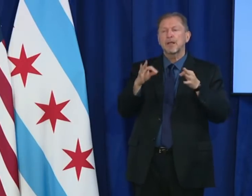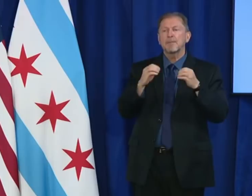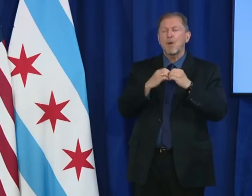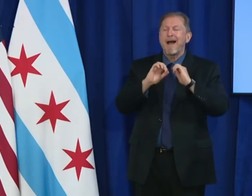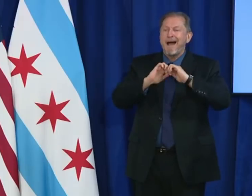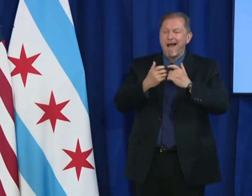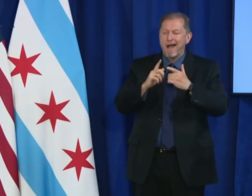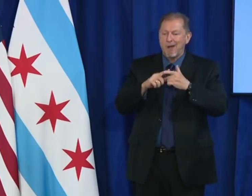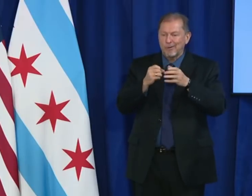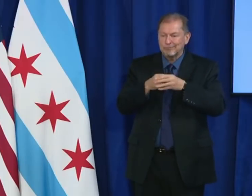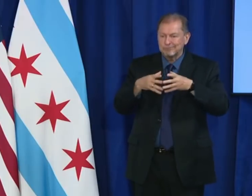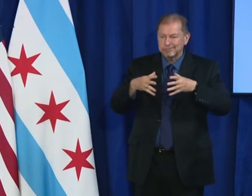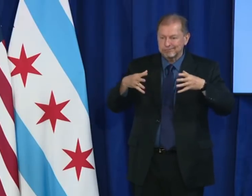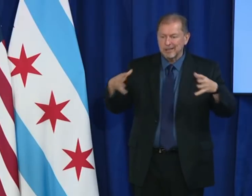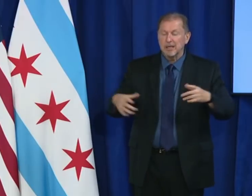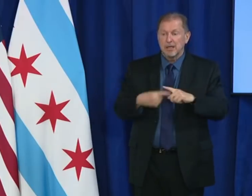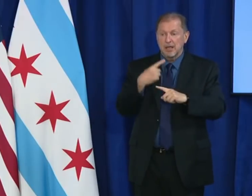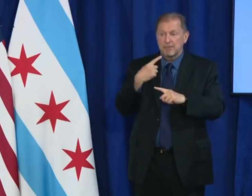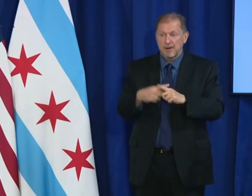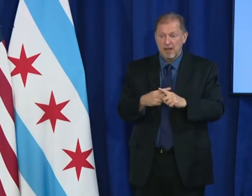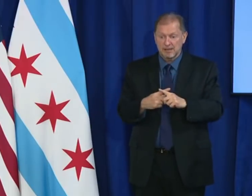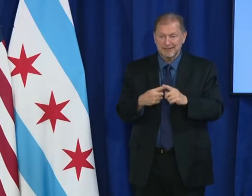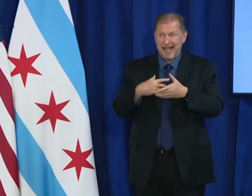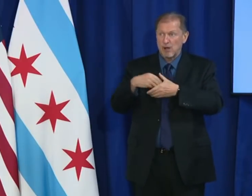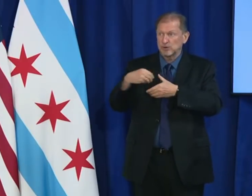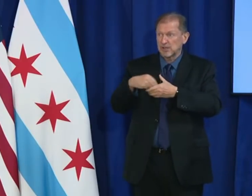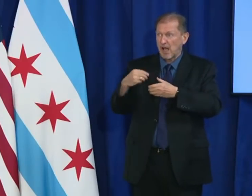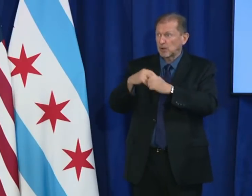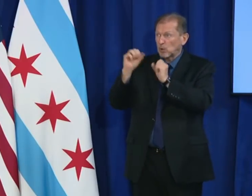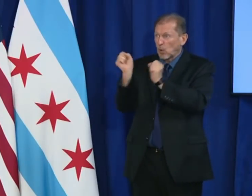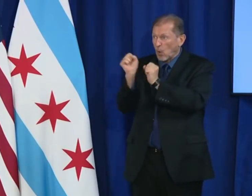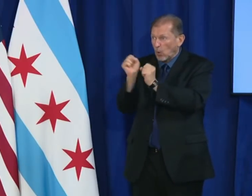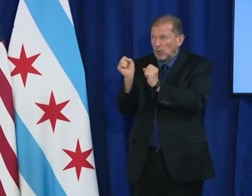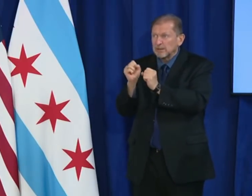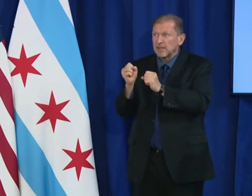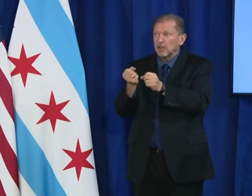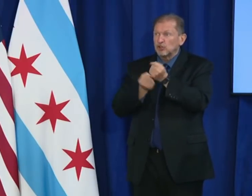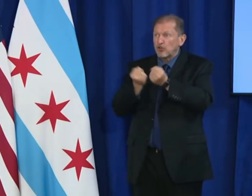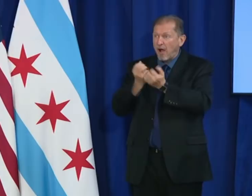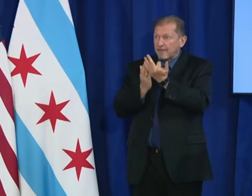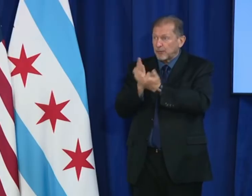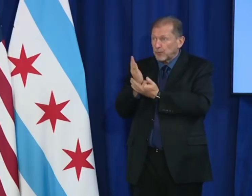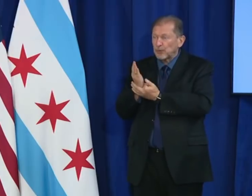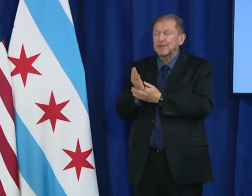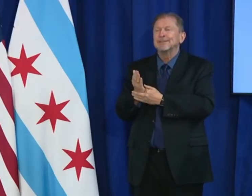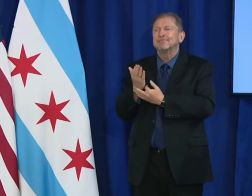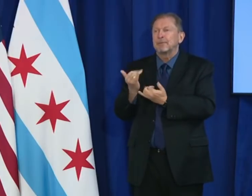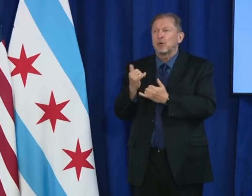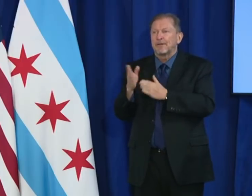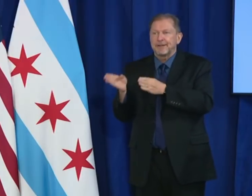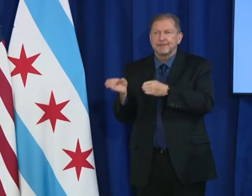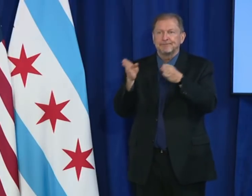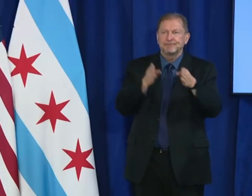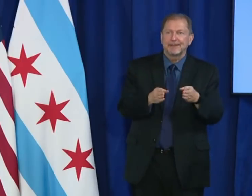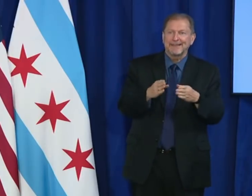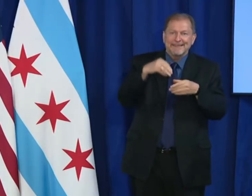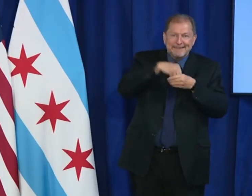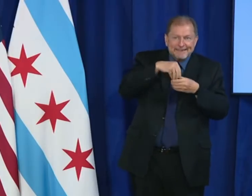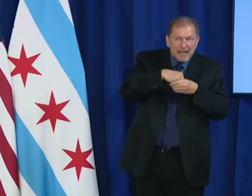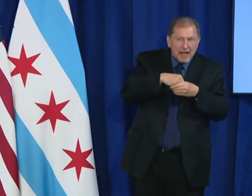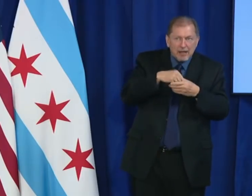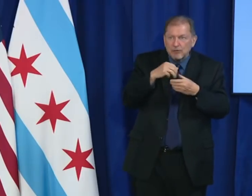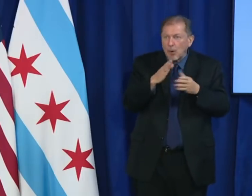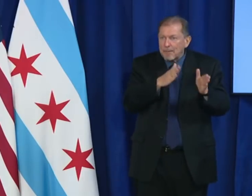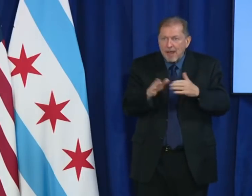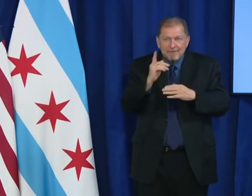expansion, but also some winterization related to some of those drive-through testing sites. There's been a lot of work happening in that space. But